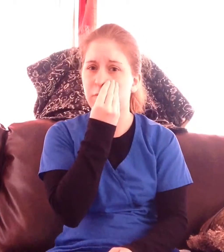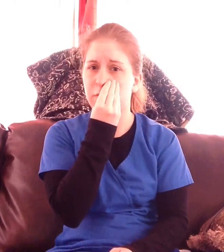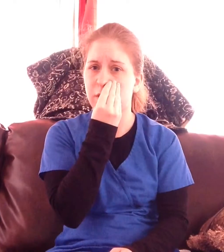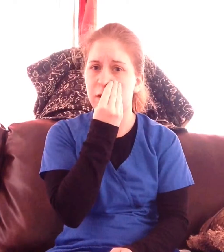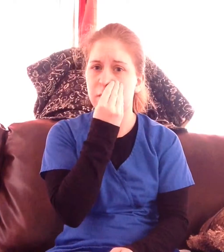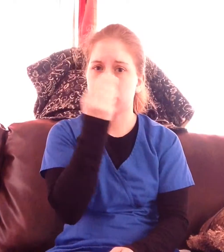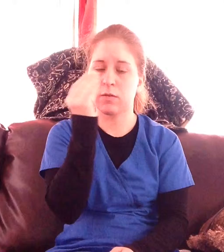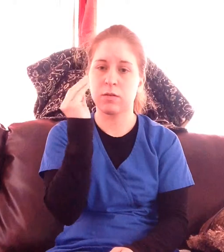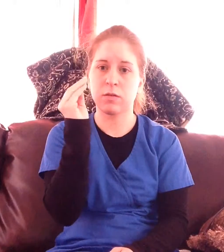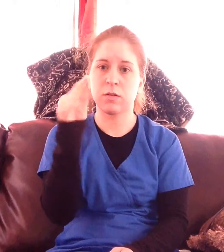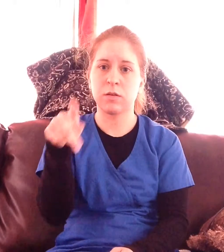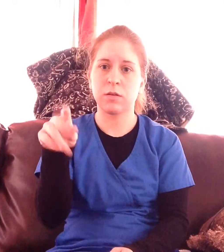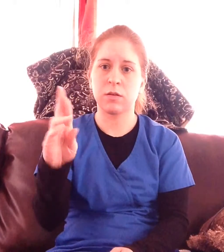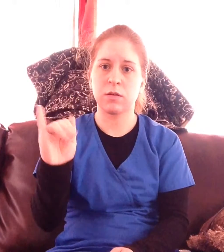times.